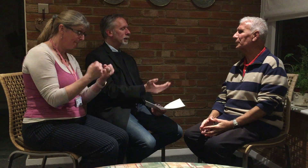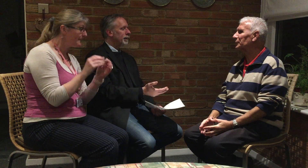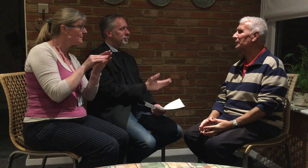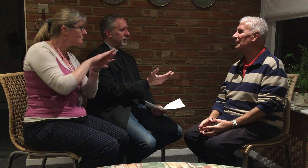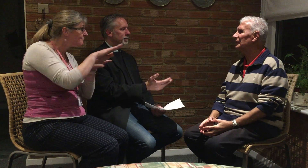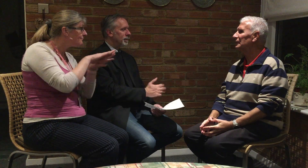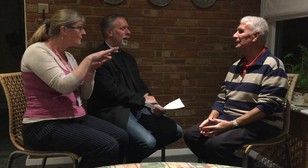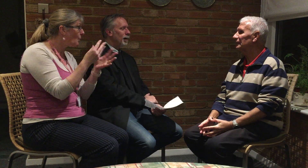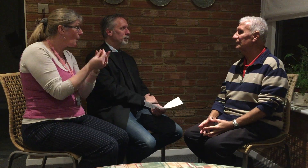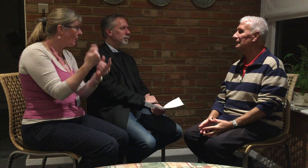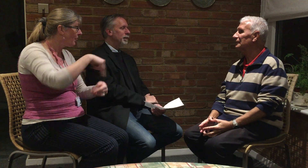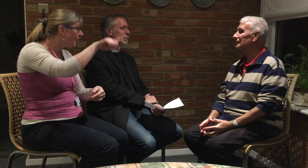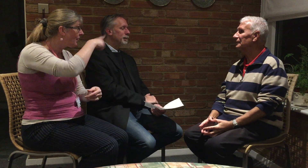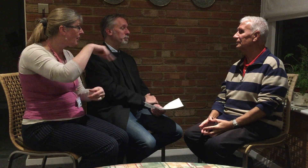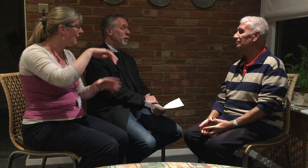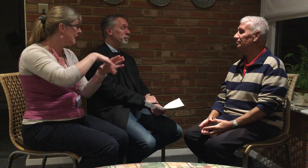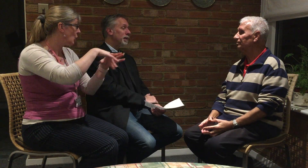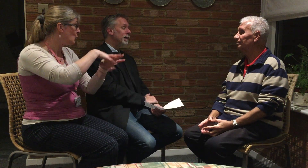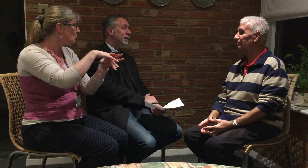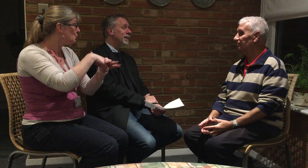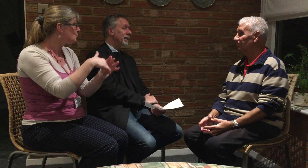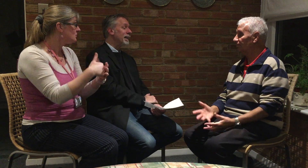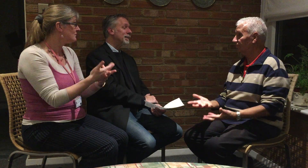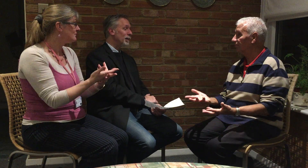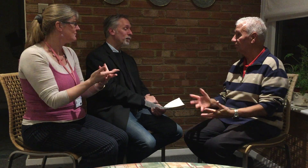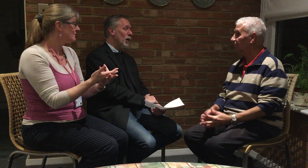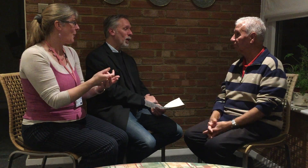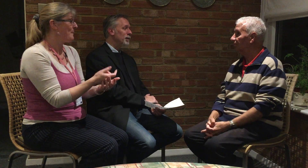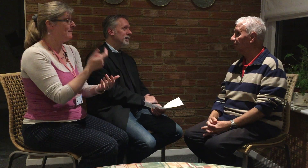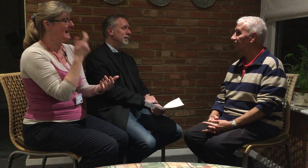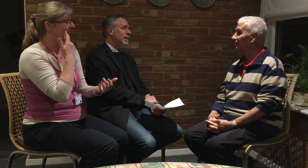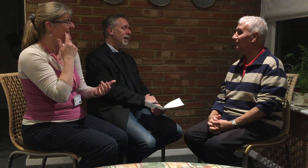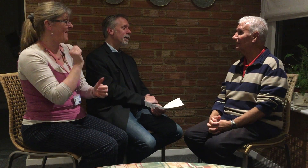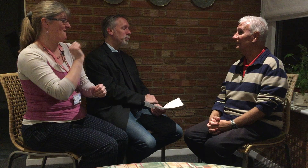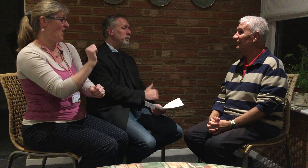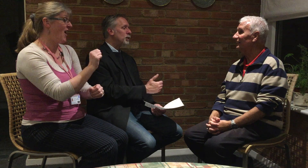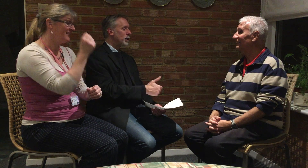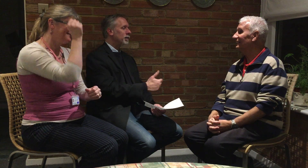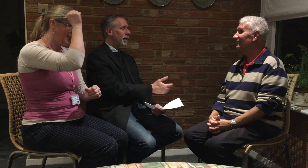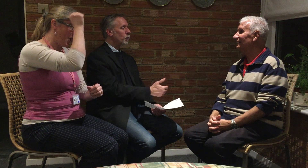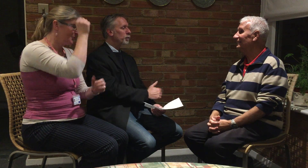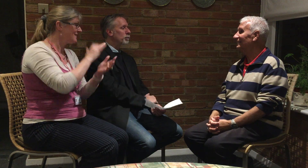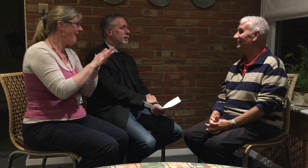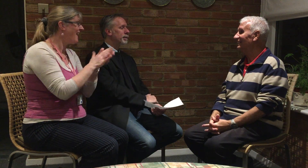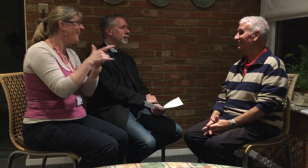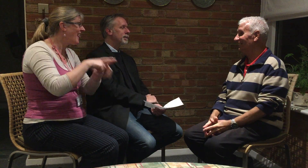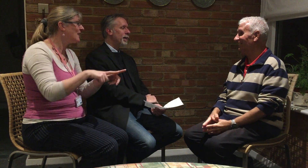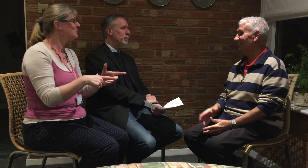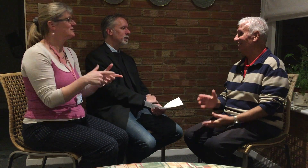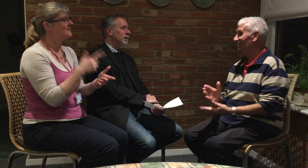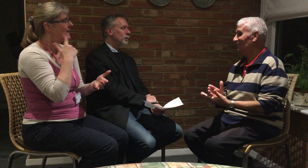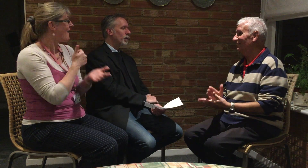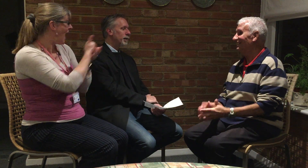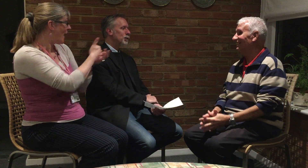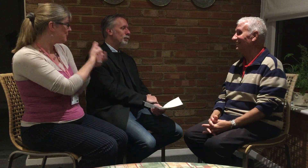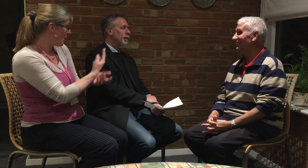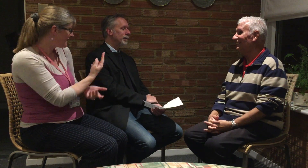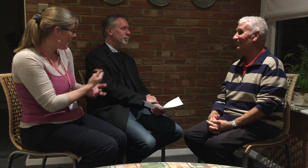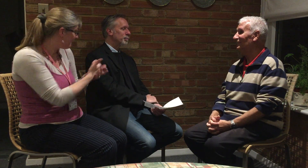obviously, might be actually a little easier for her, and then maybe she can help the rest of the team when they're struggling.